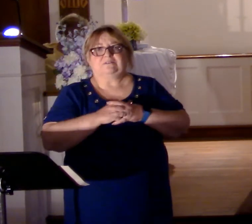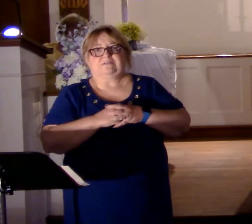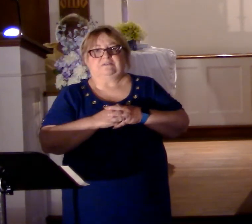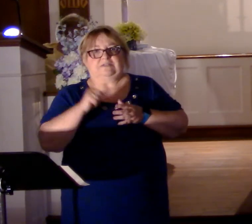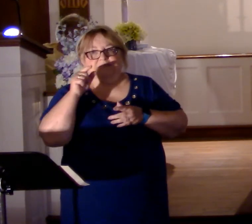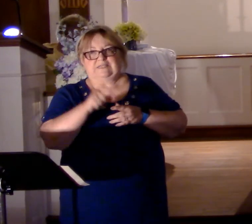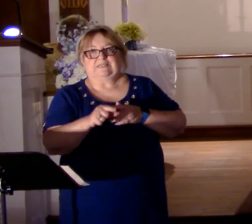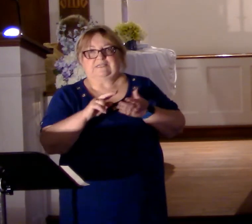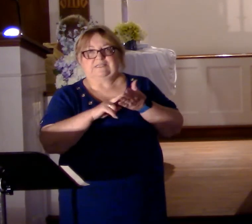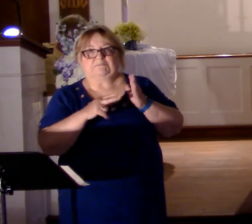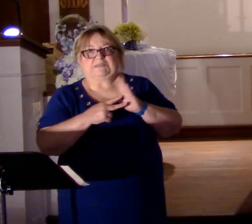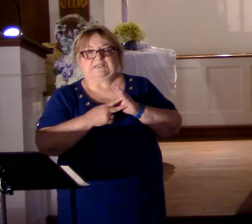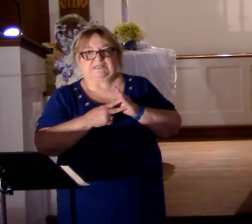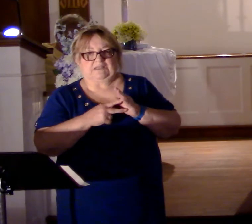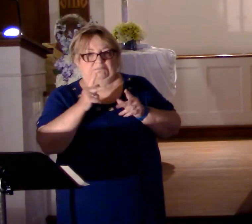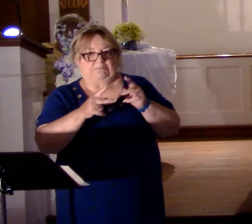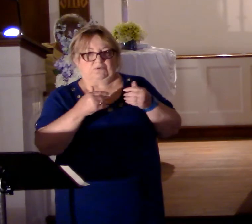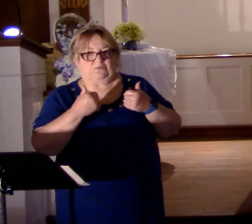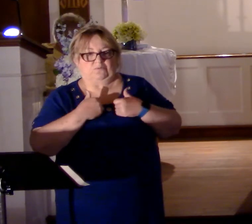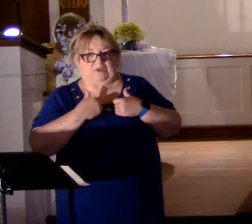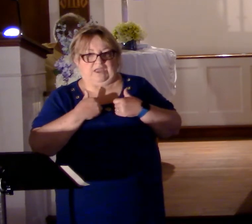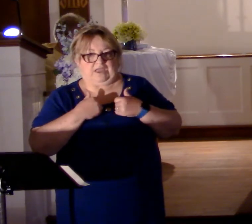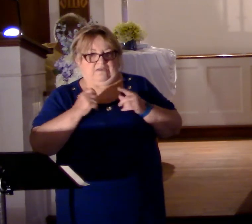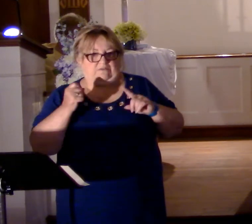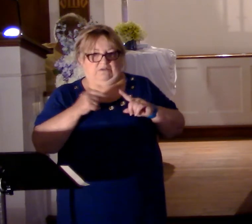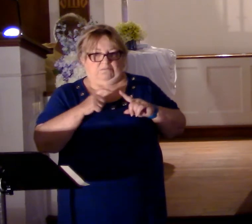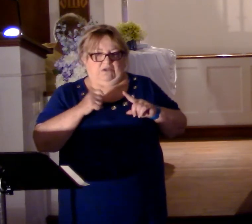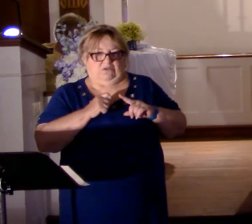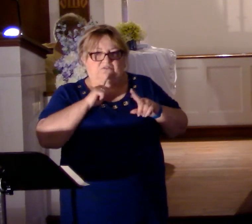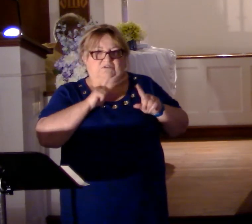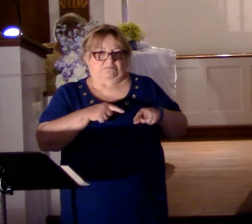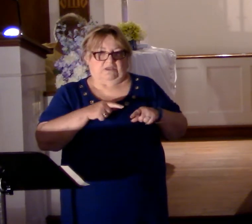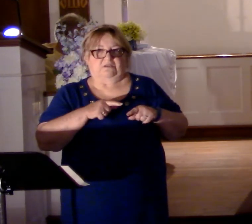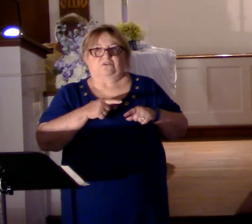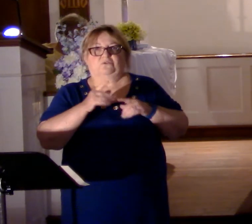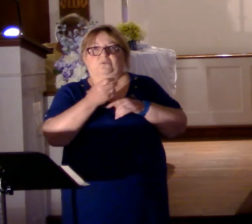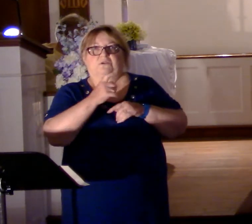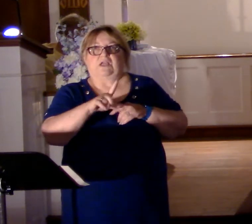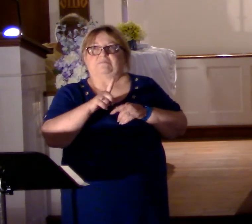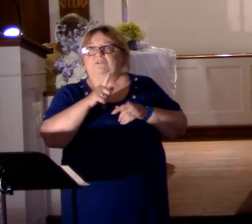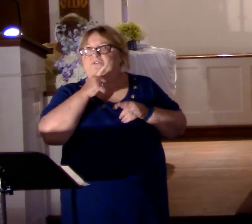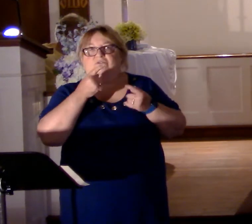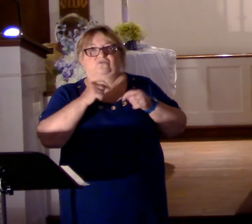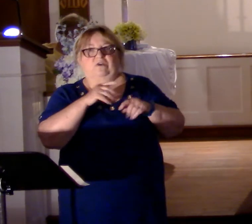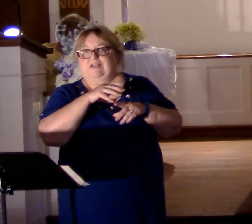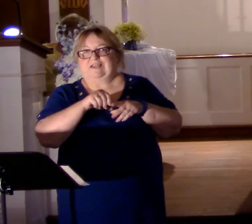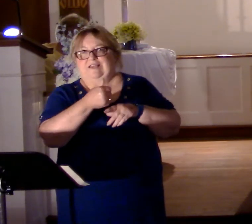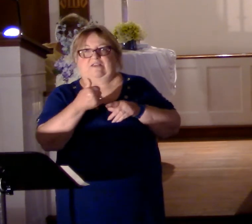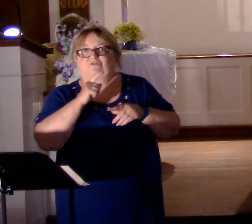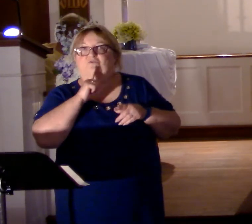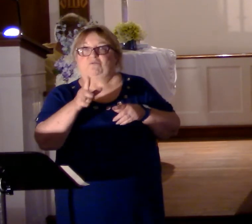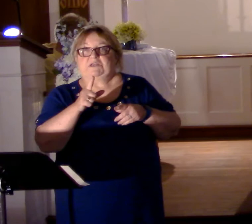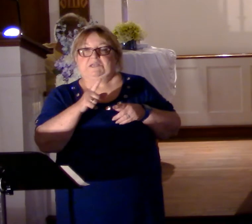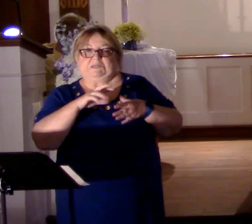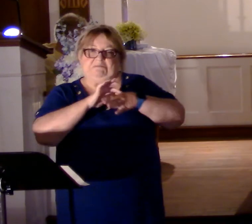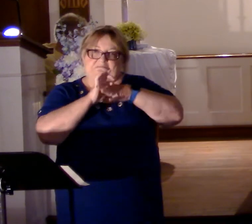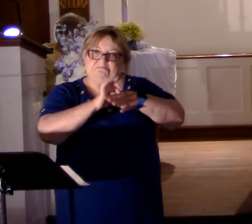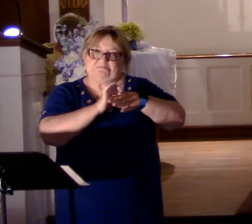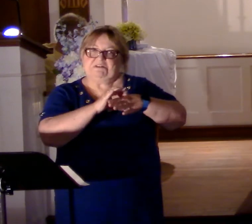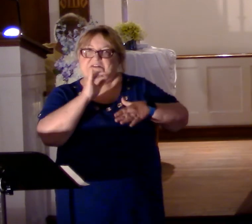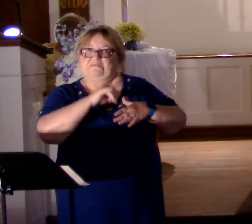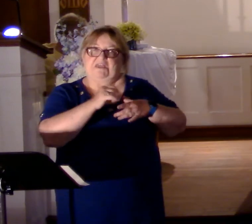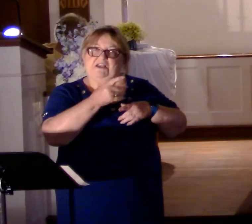is indicative of people that have an impulsive response to the gospel. Don't try to get any of the real meat of the